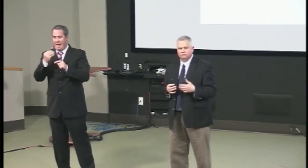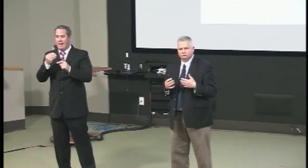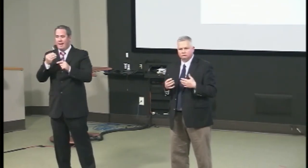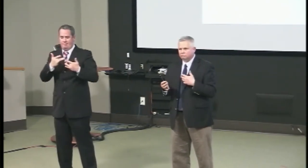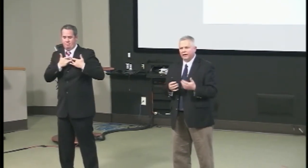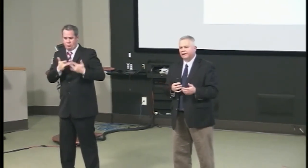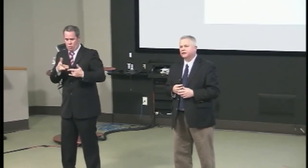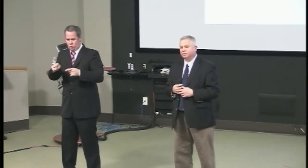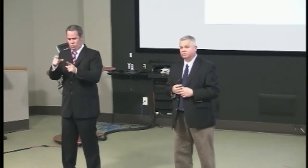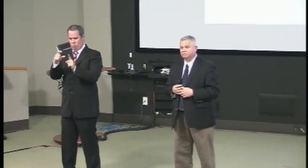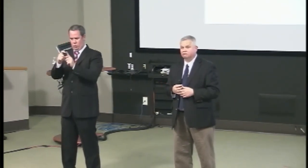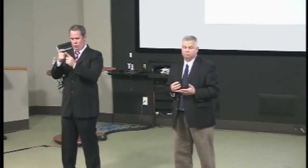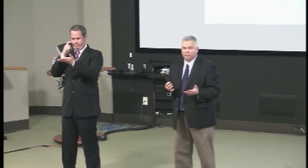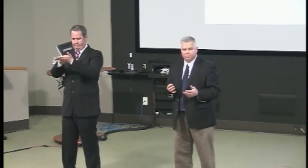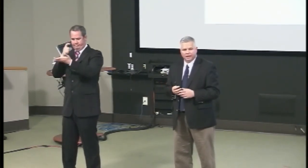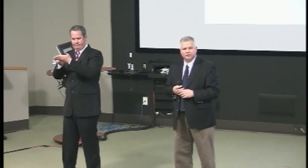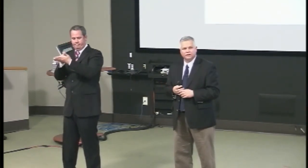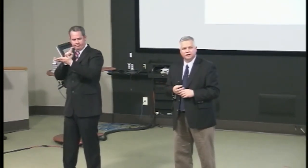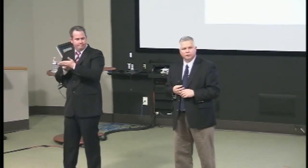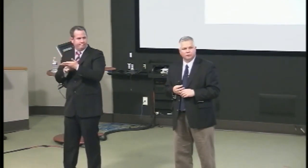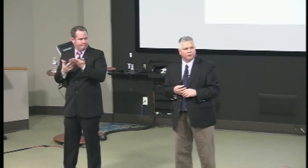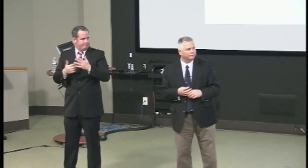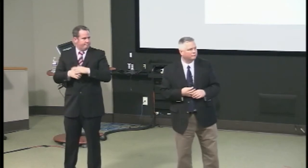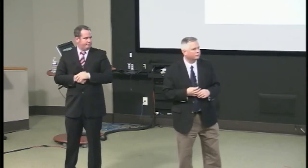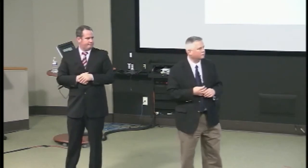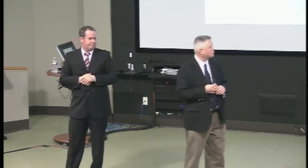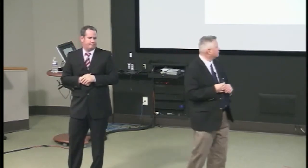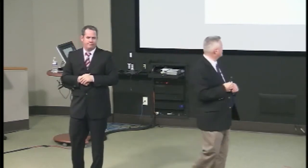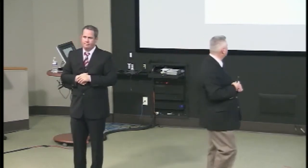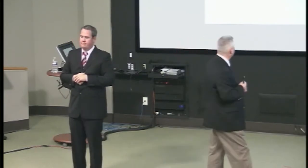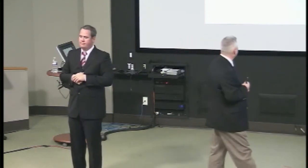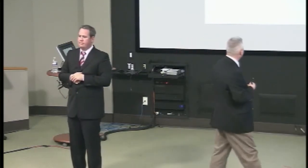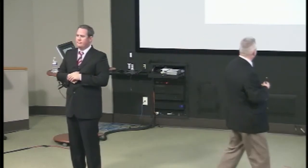motor mechanisms. Probably is to some degree.